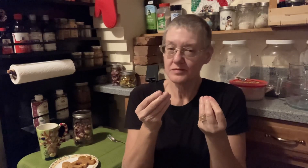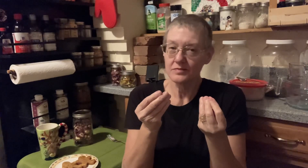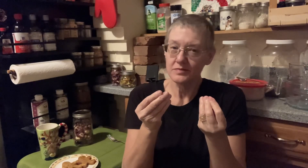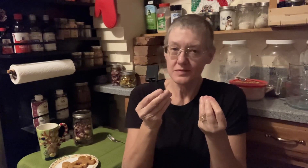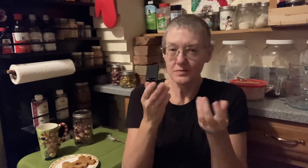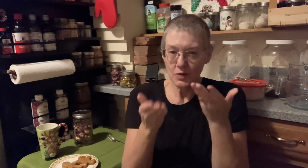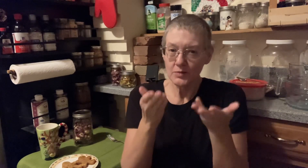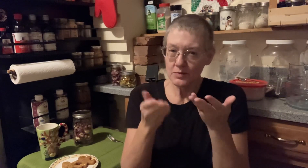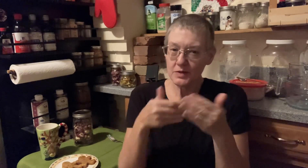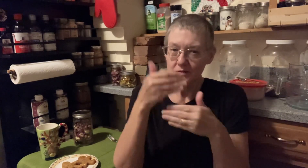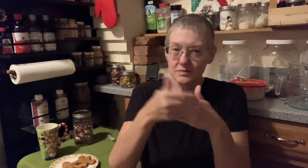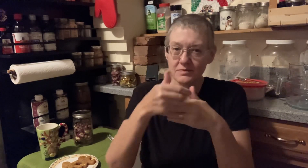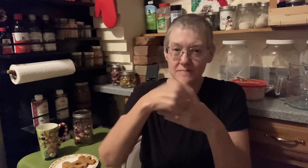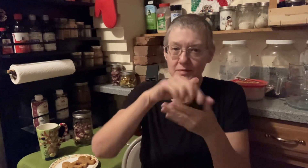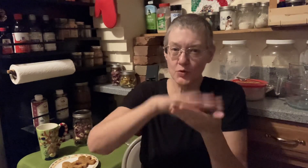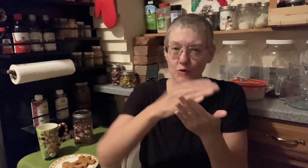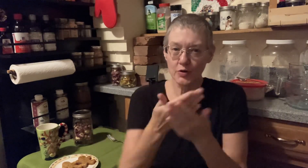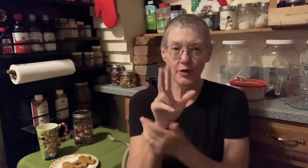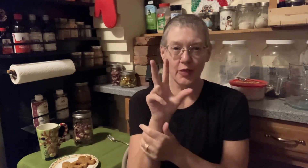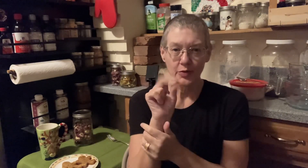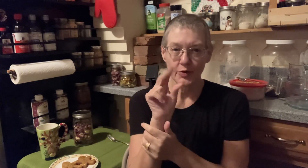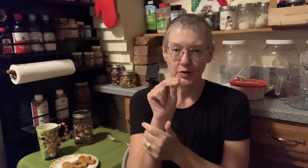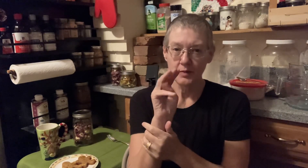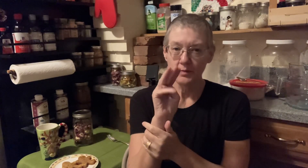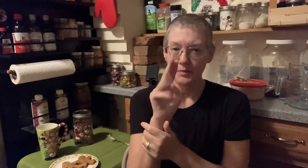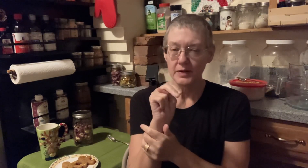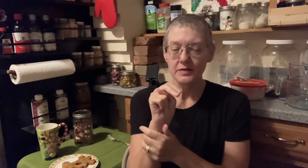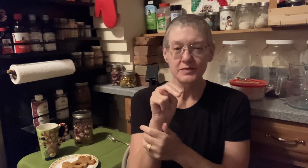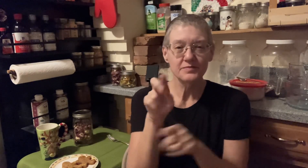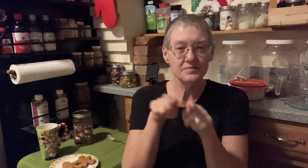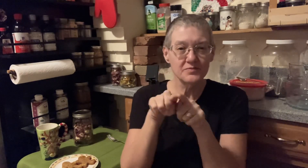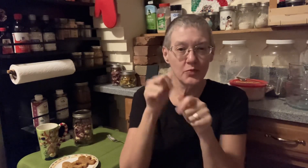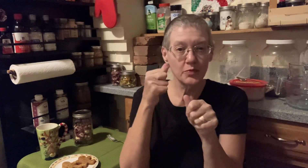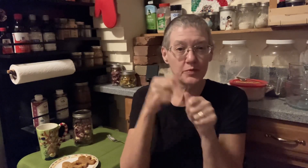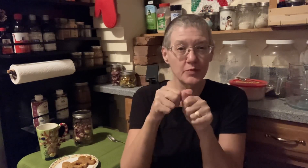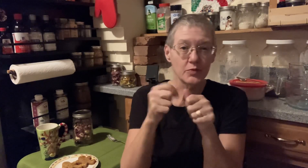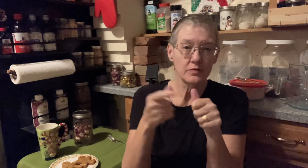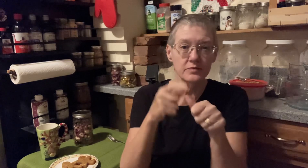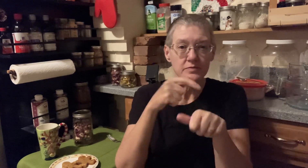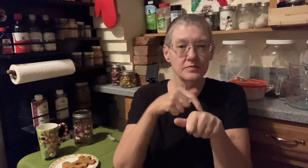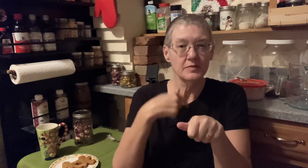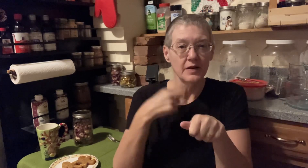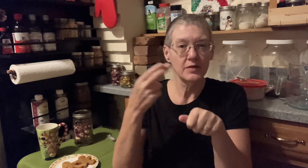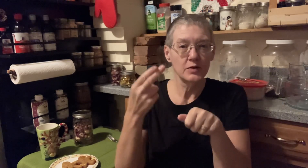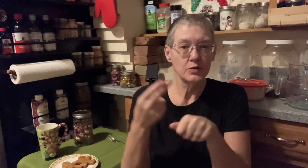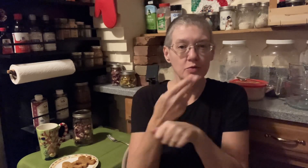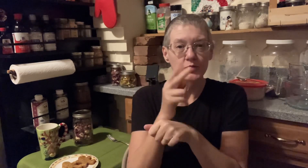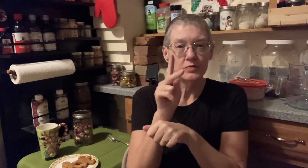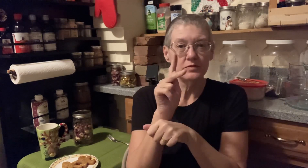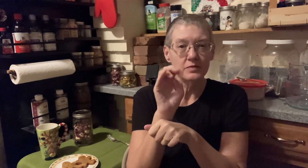Now they are soft. Probably next time I need to cook them at least 30 minutes.